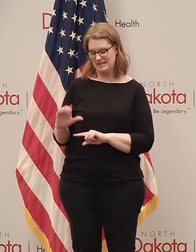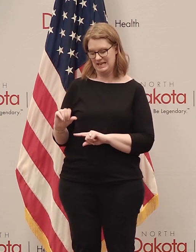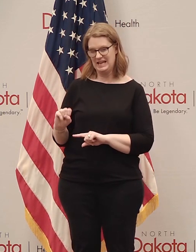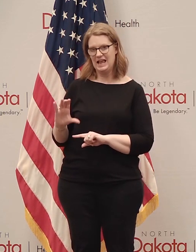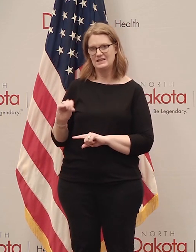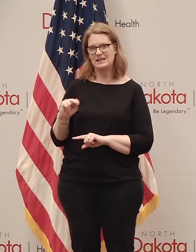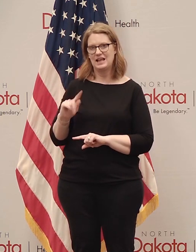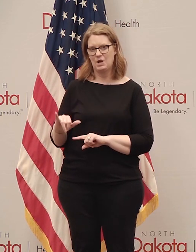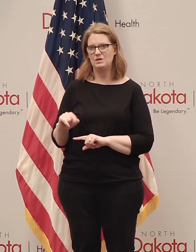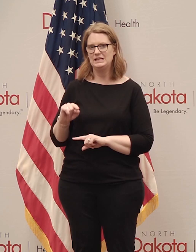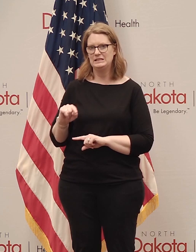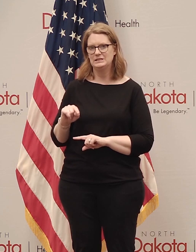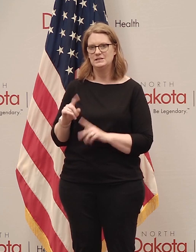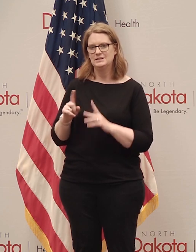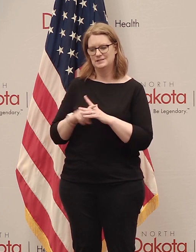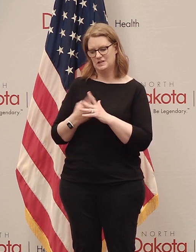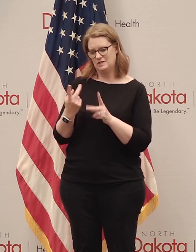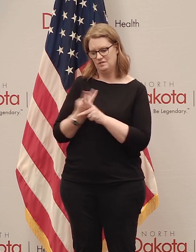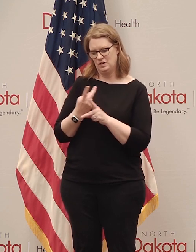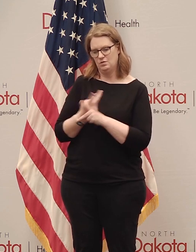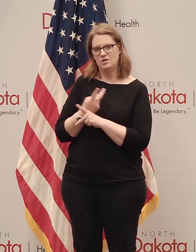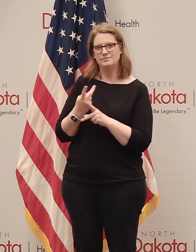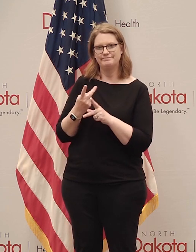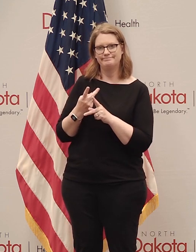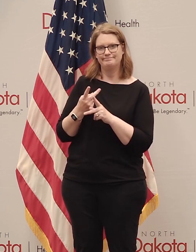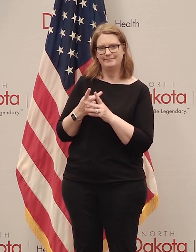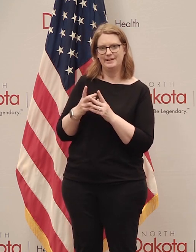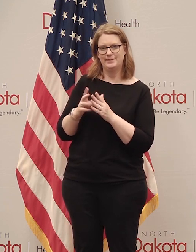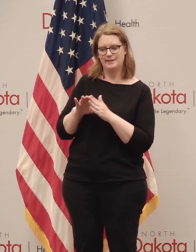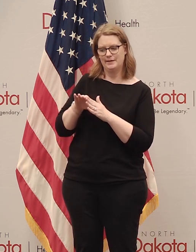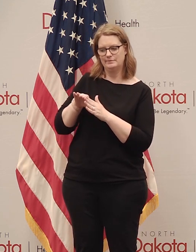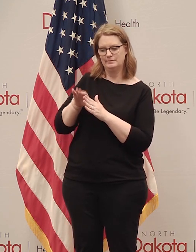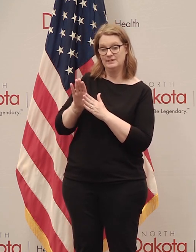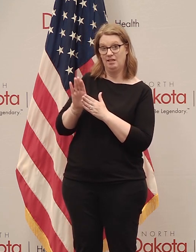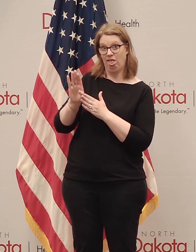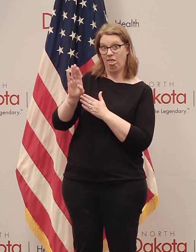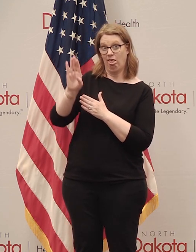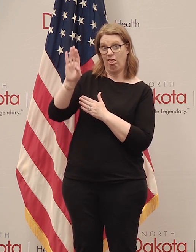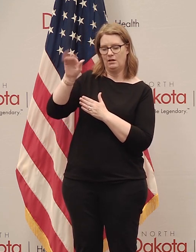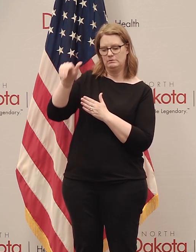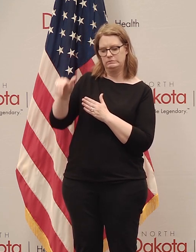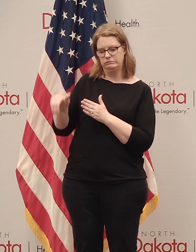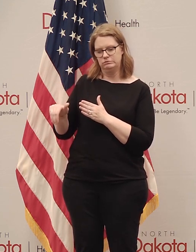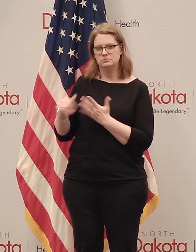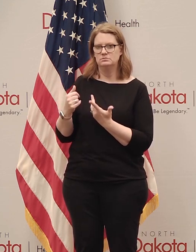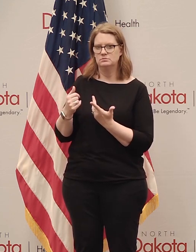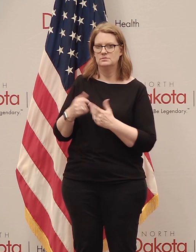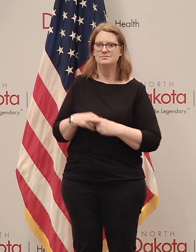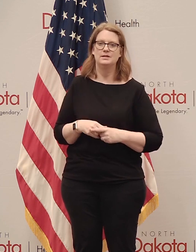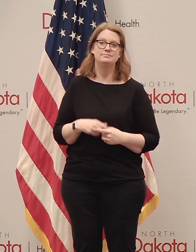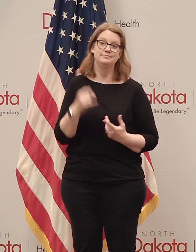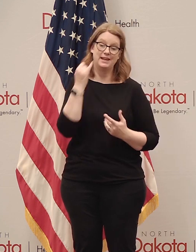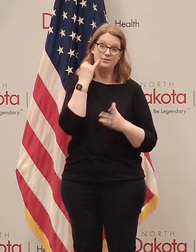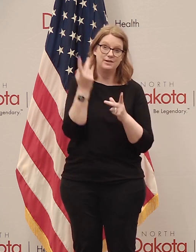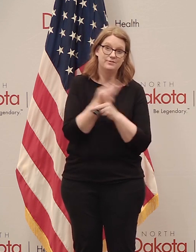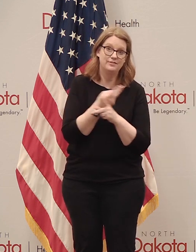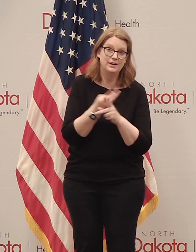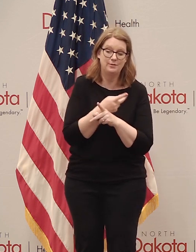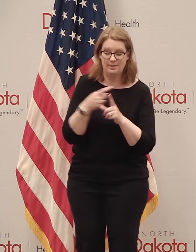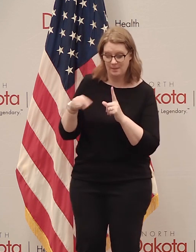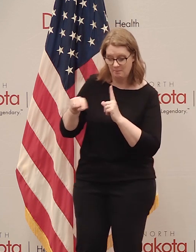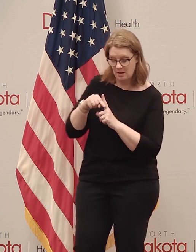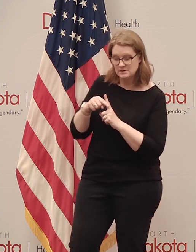County start figuring out a way when we can start turning the corner there and getting that number lower. But if we find the positives